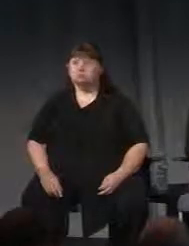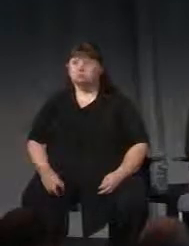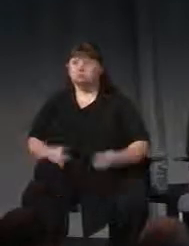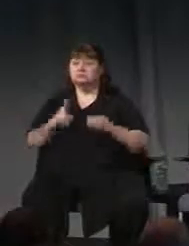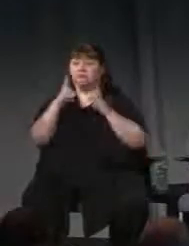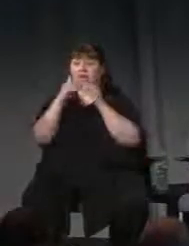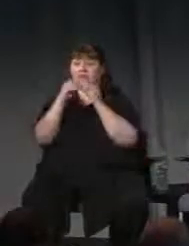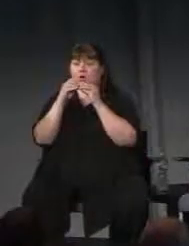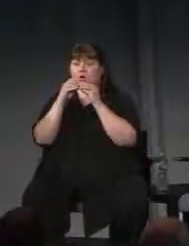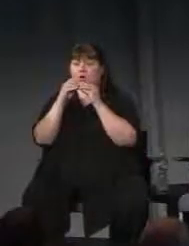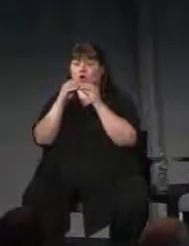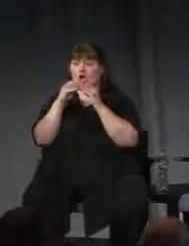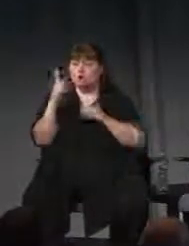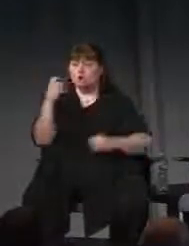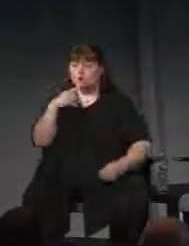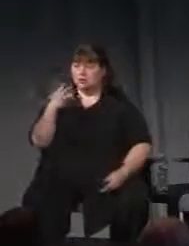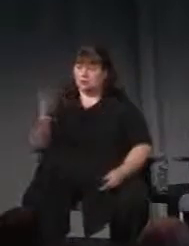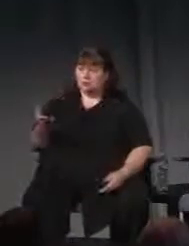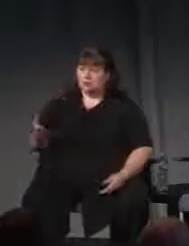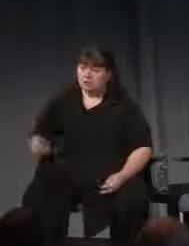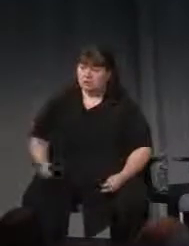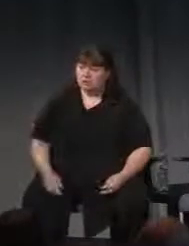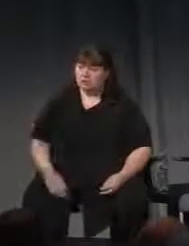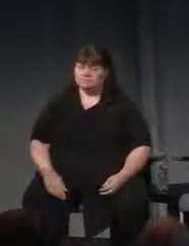One more question? Yes?